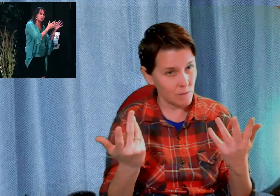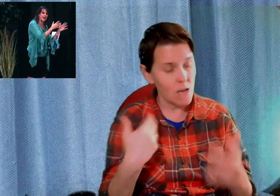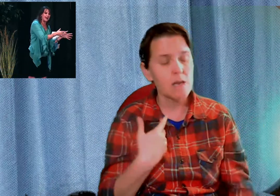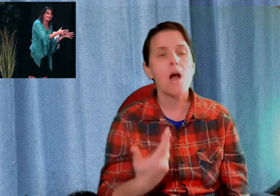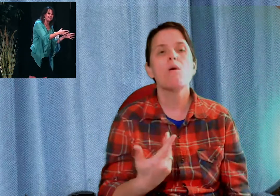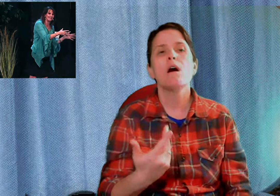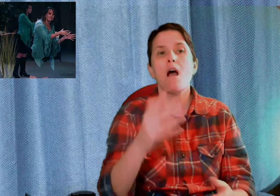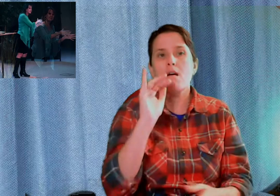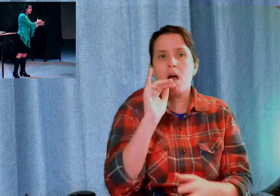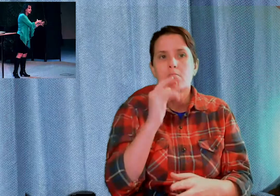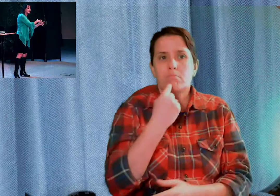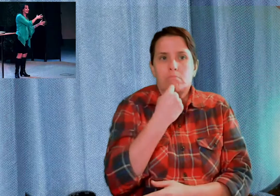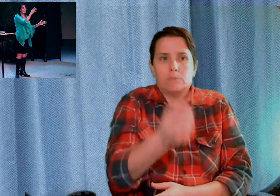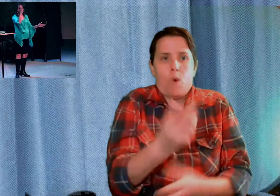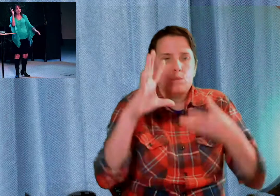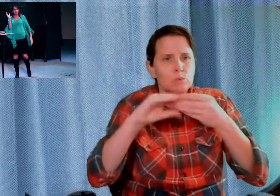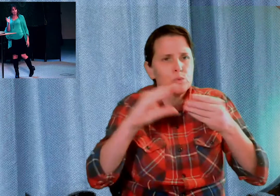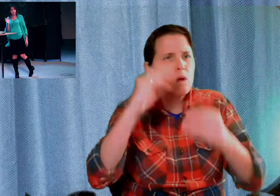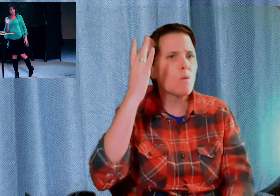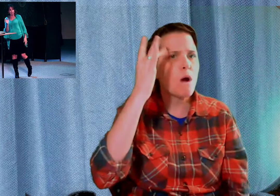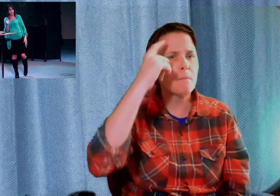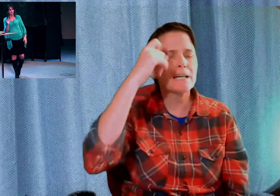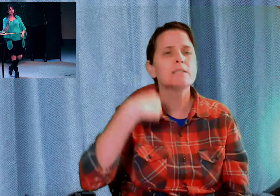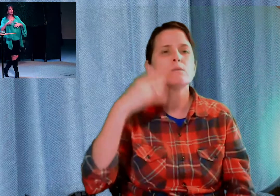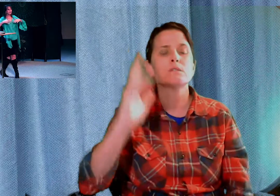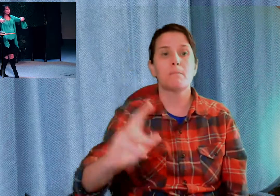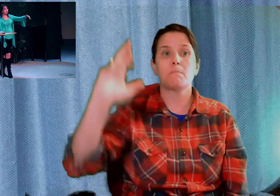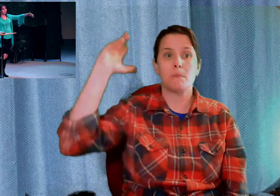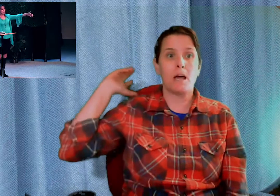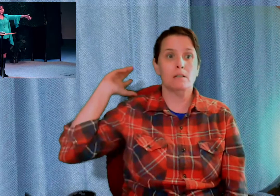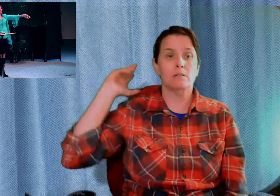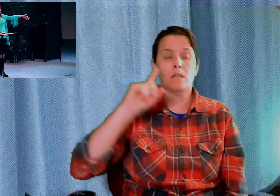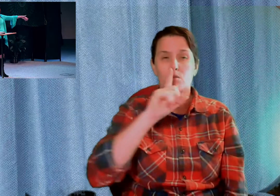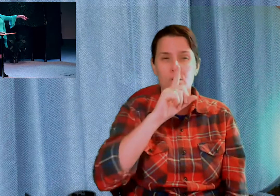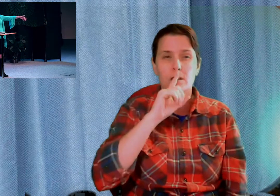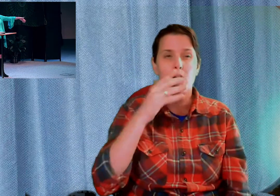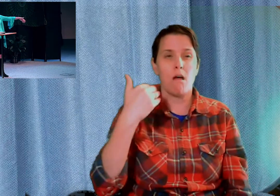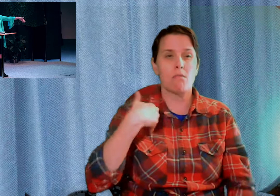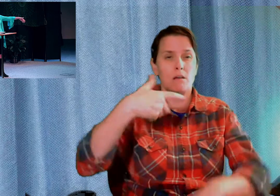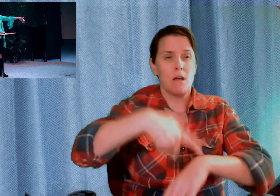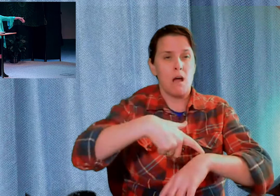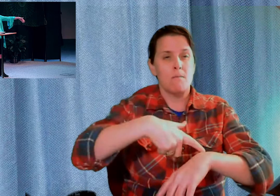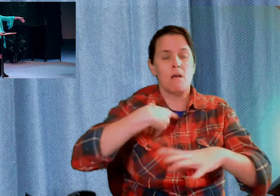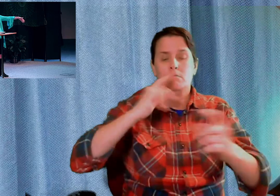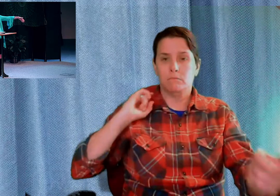definite past that had a pivot moment to come into a